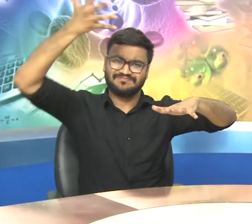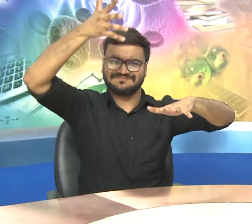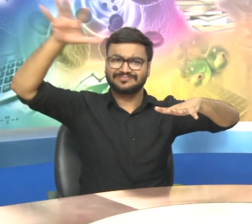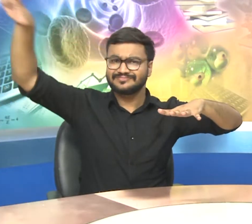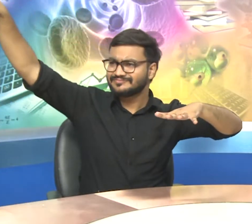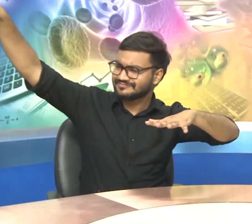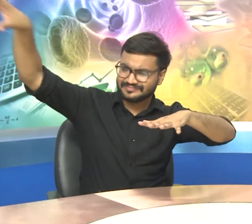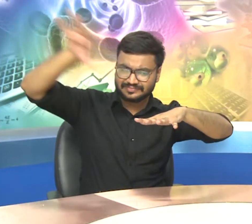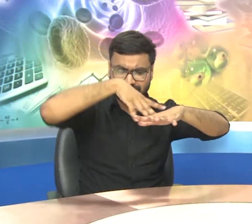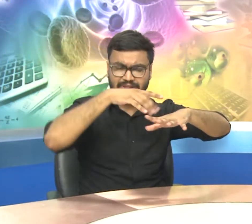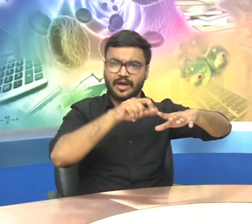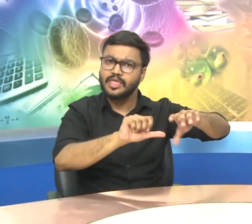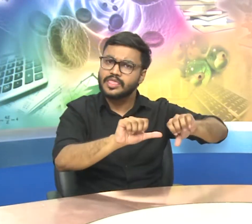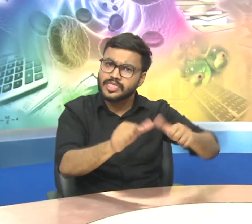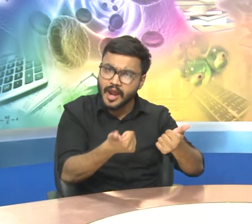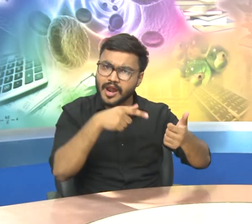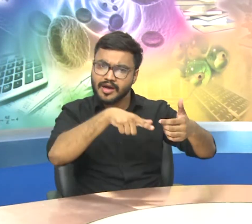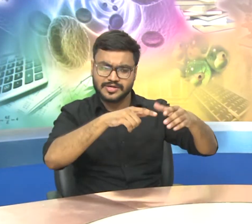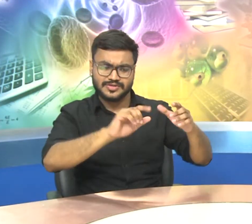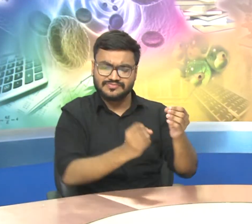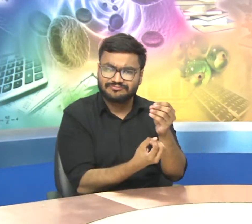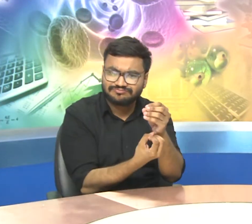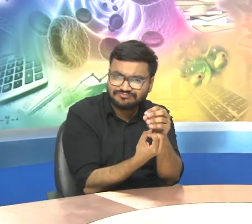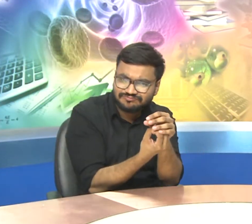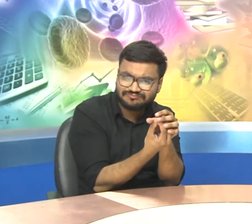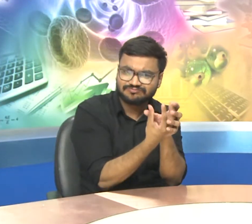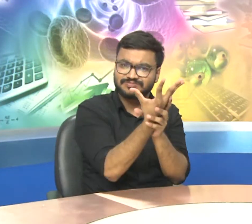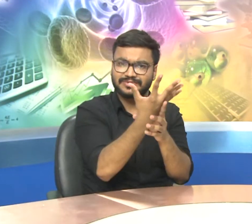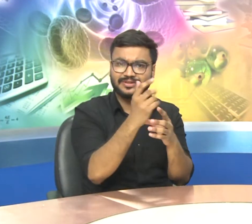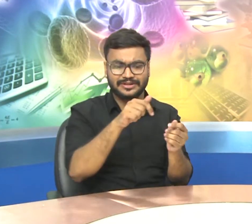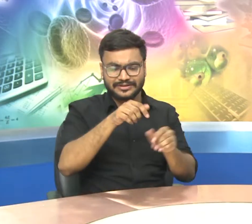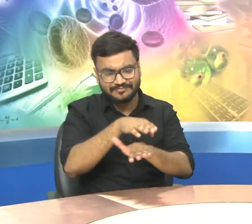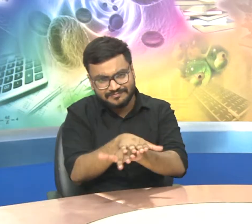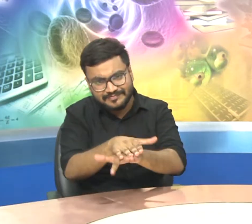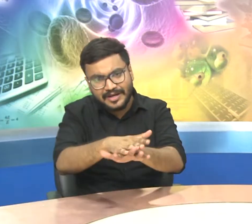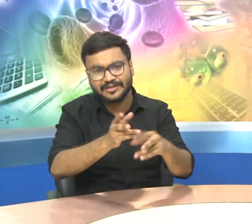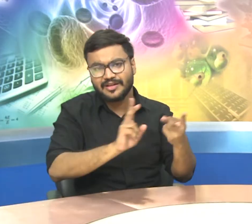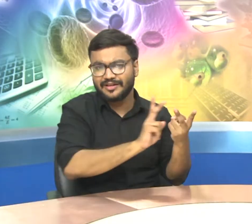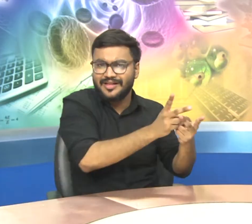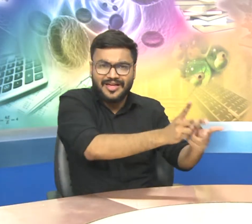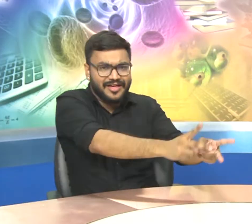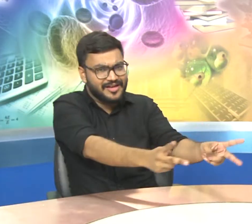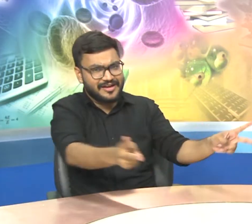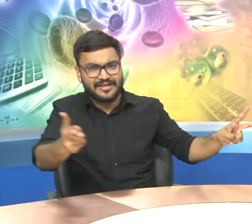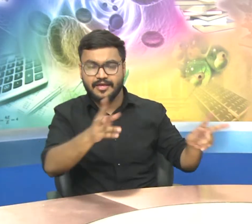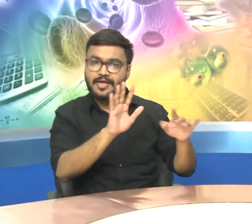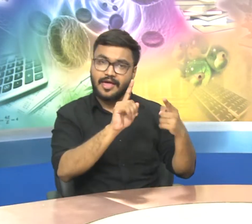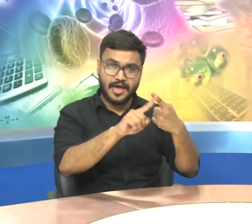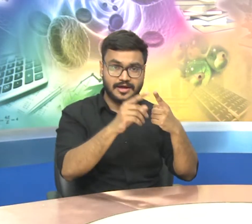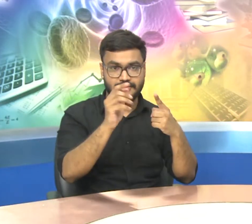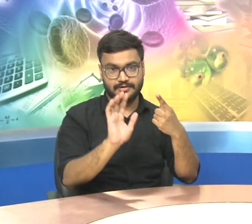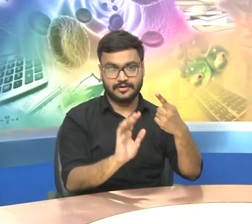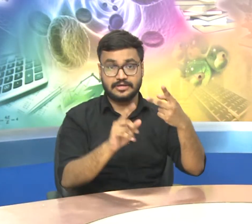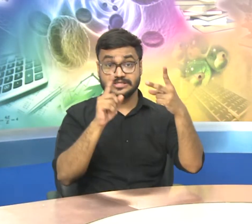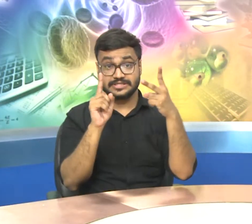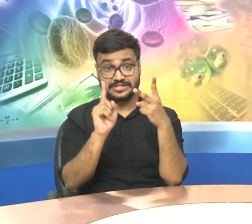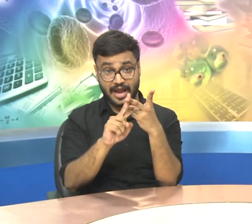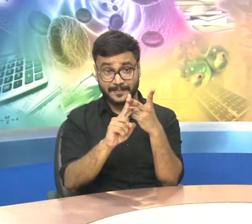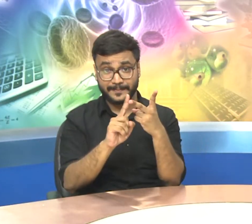is divided into three. First is euphotic zone, which receives plenty of